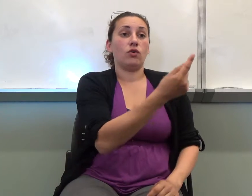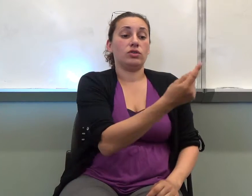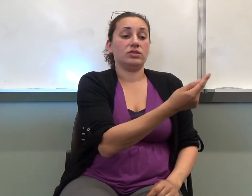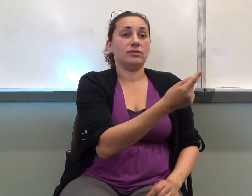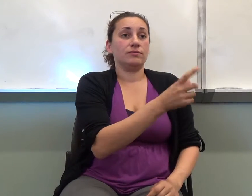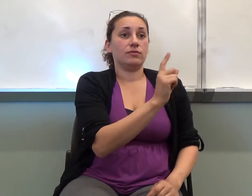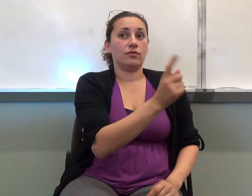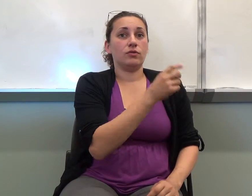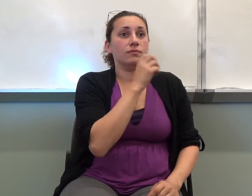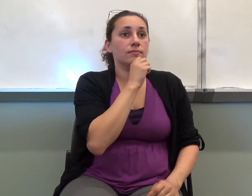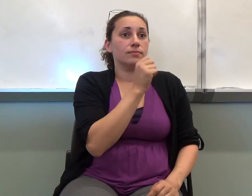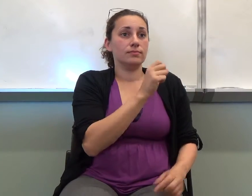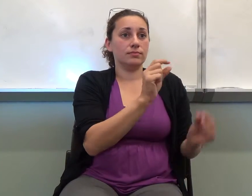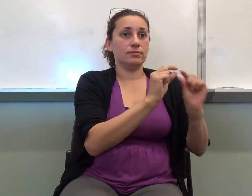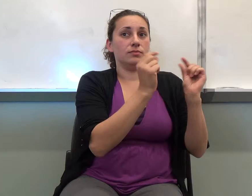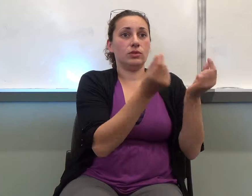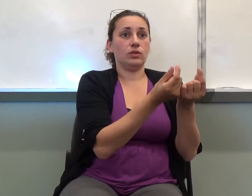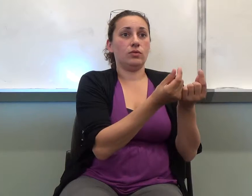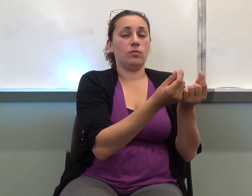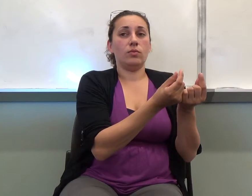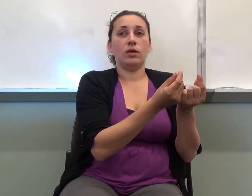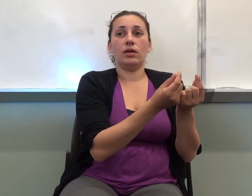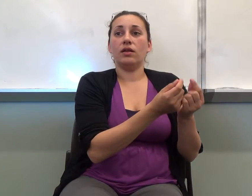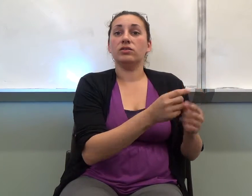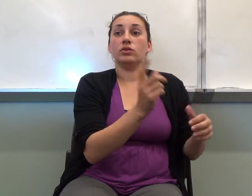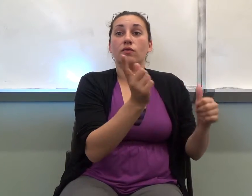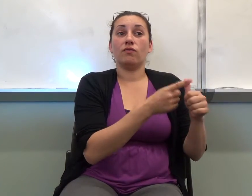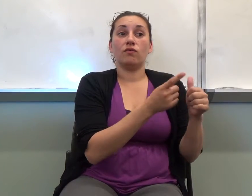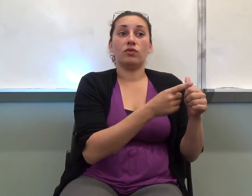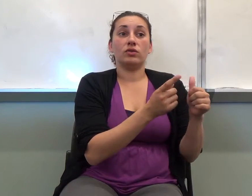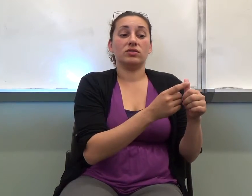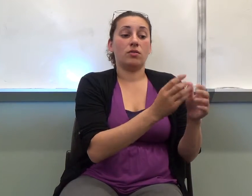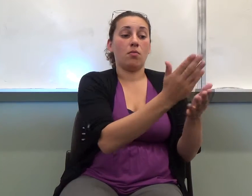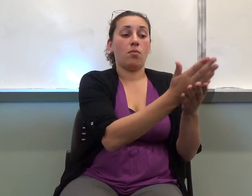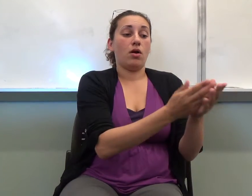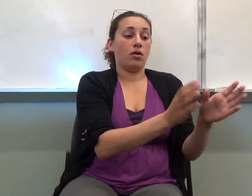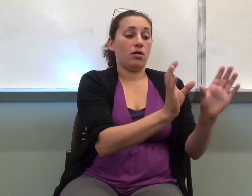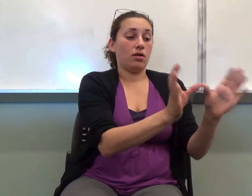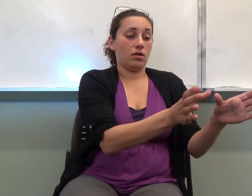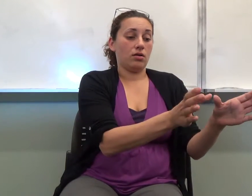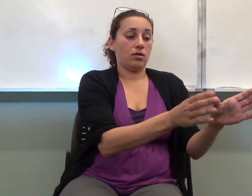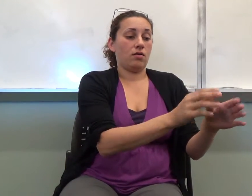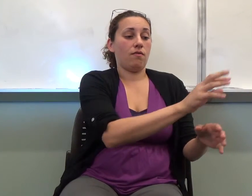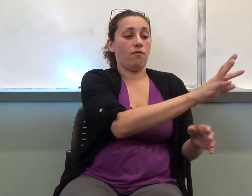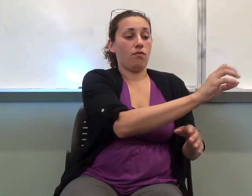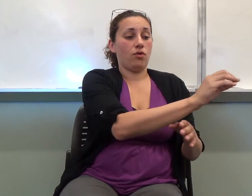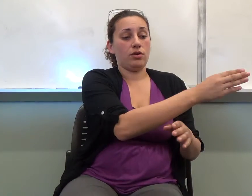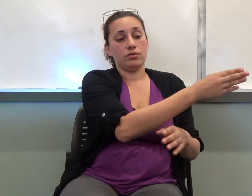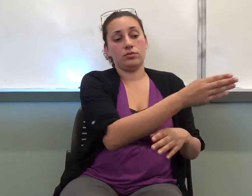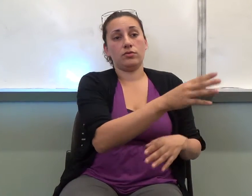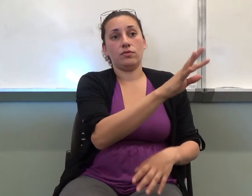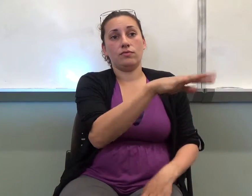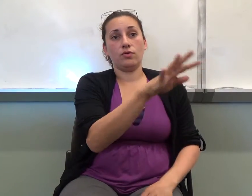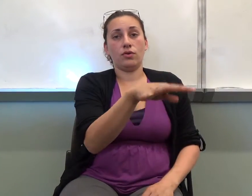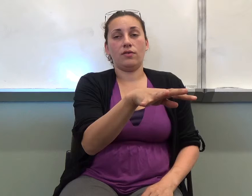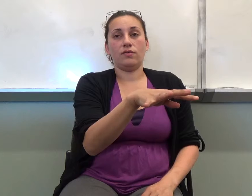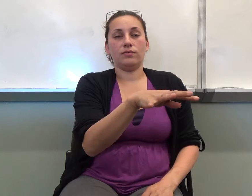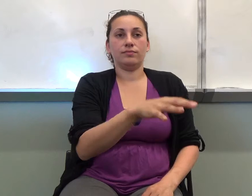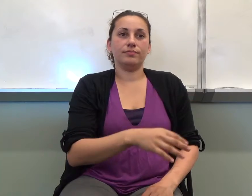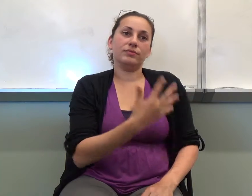years is that? How many years does that cover? 4. 40, 41, 42, 43, 44, 5. Right?